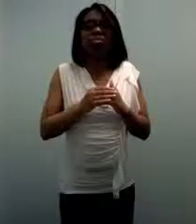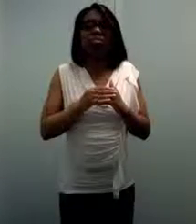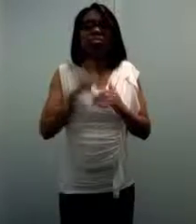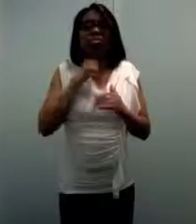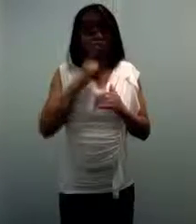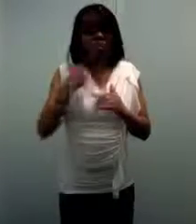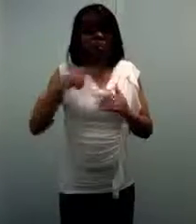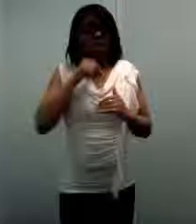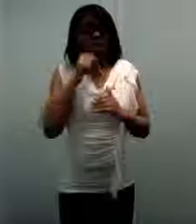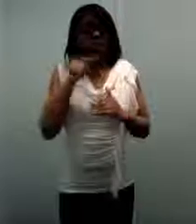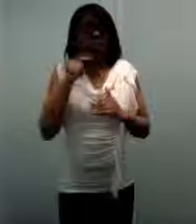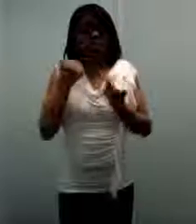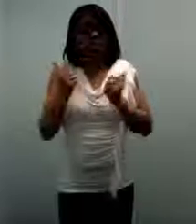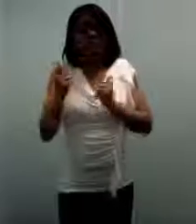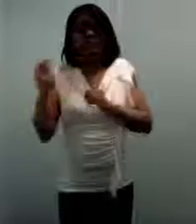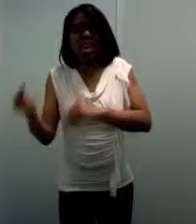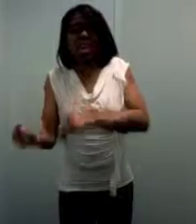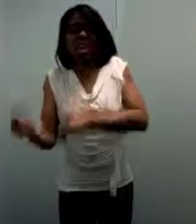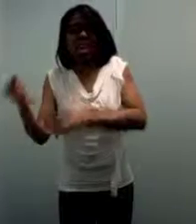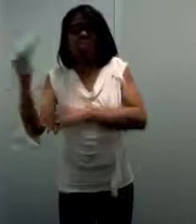having calculated our differential equation very carefully.